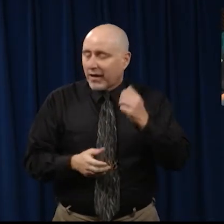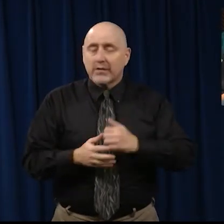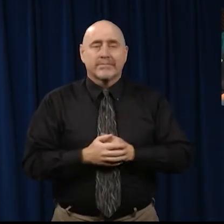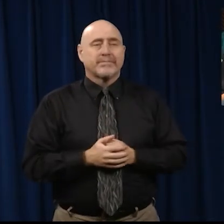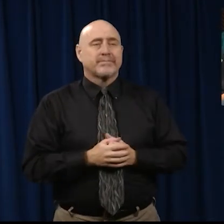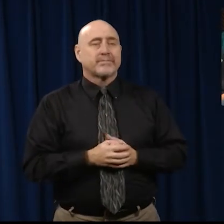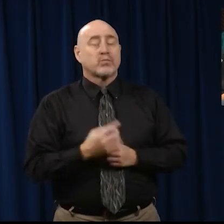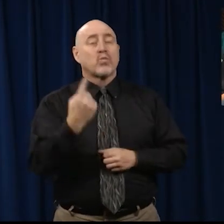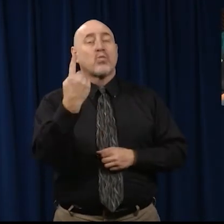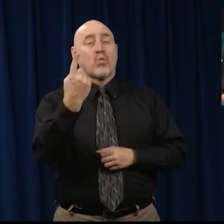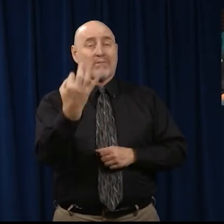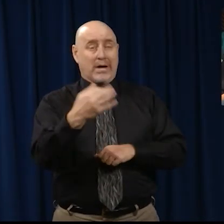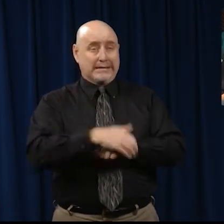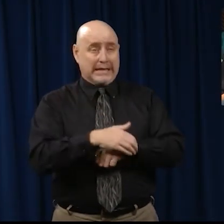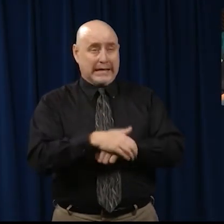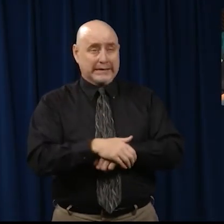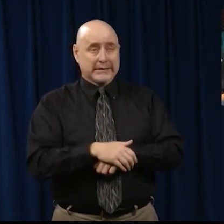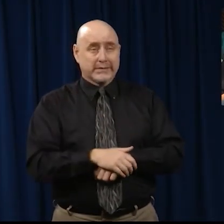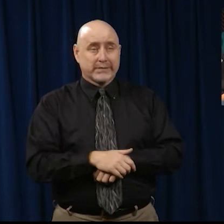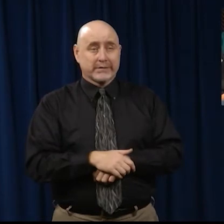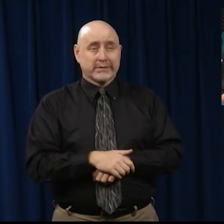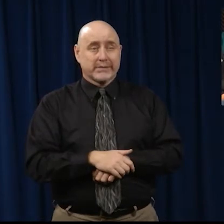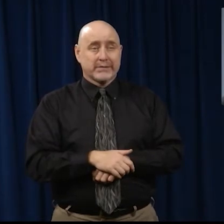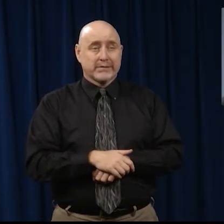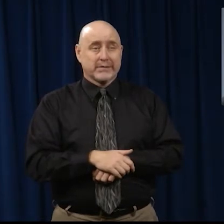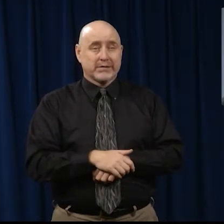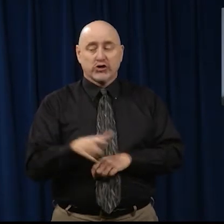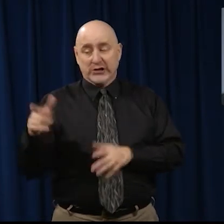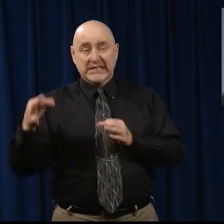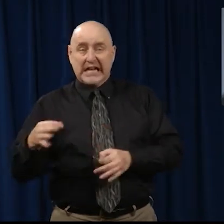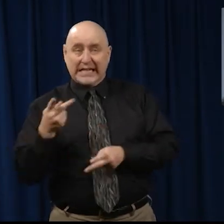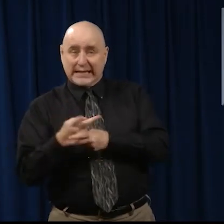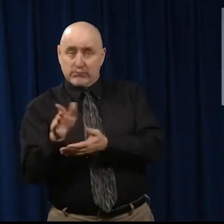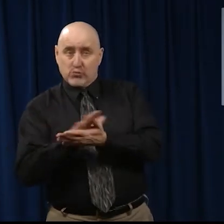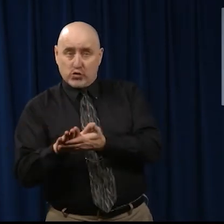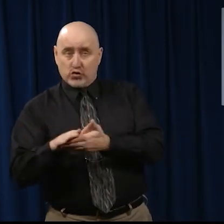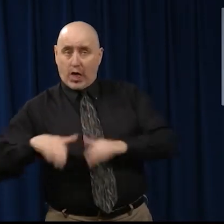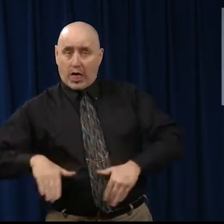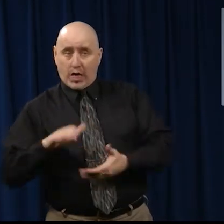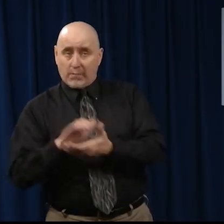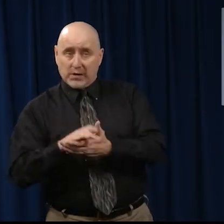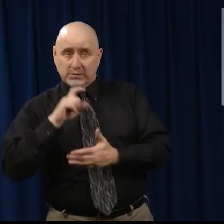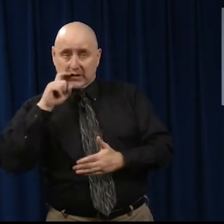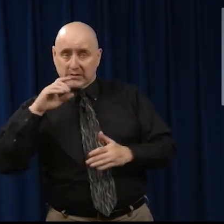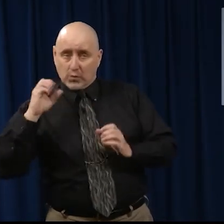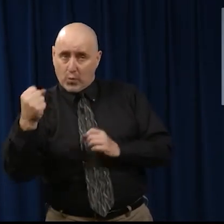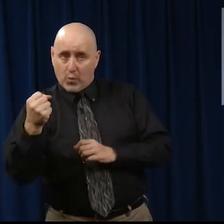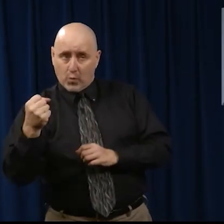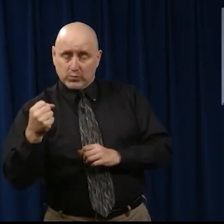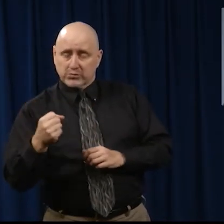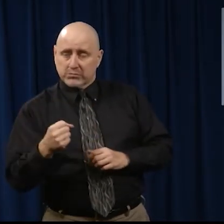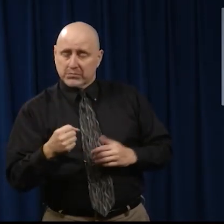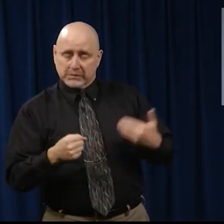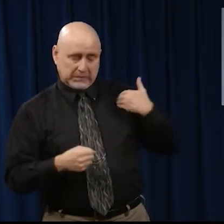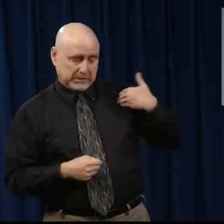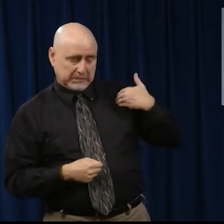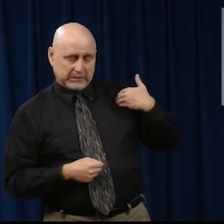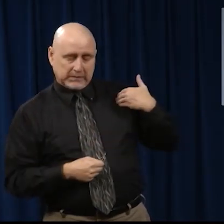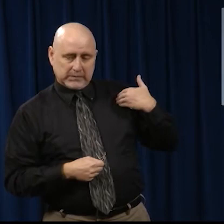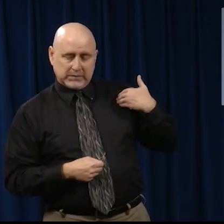etc. One Friday, the young lady who had decided to save herself from marriage decided that she had had enough of that. And